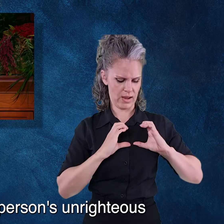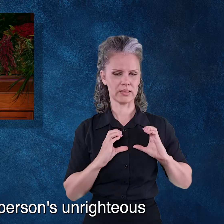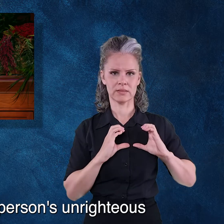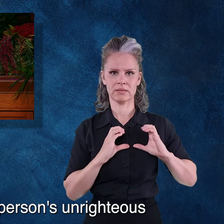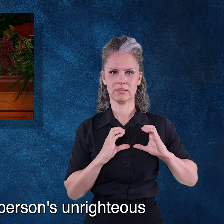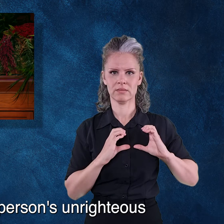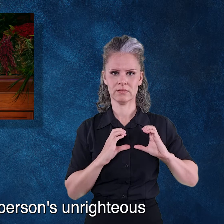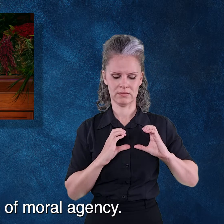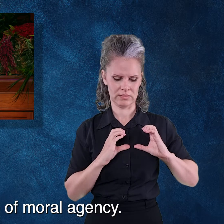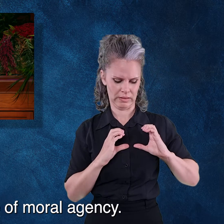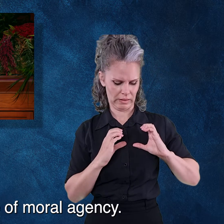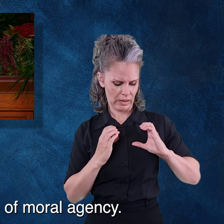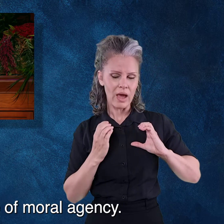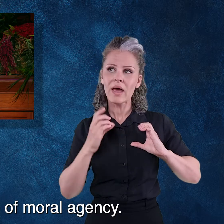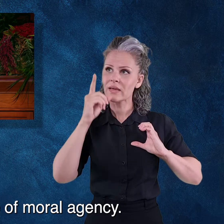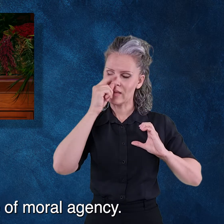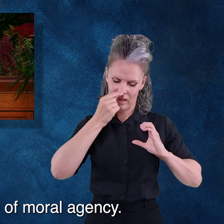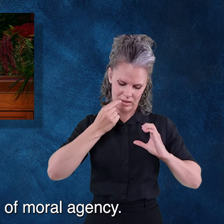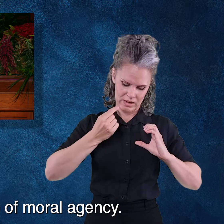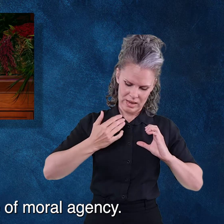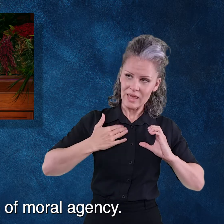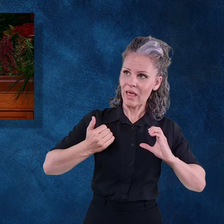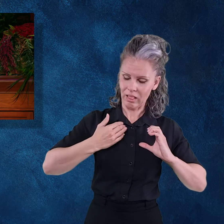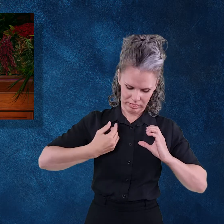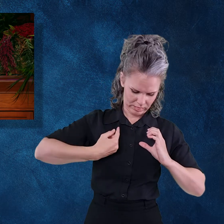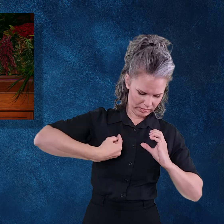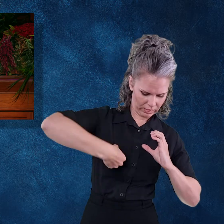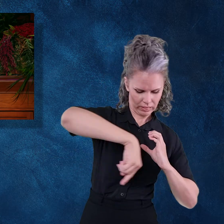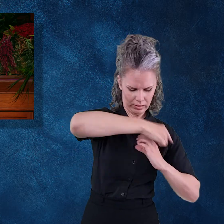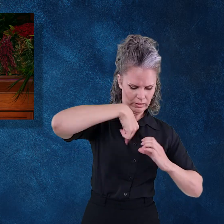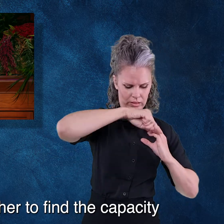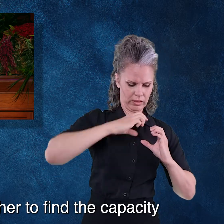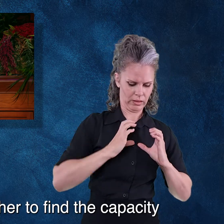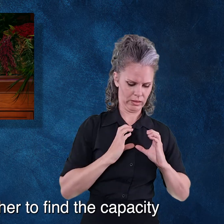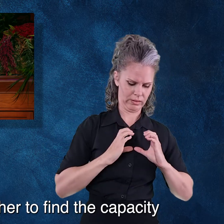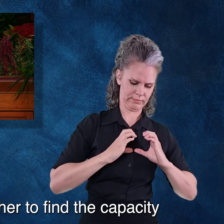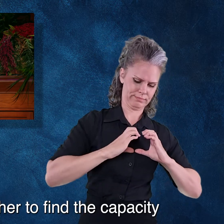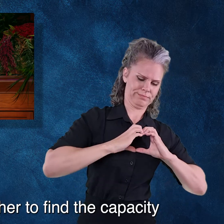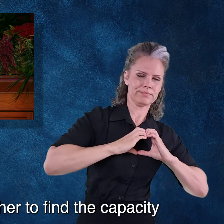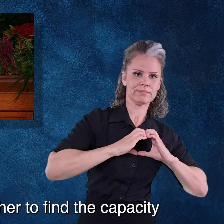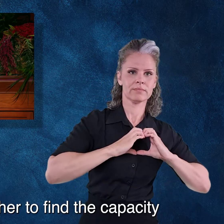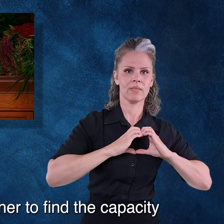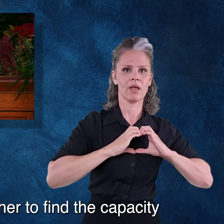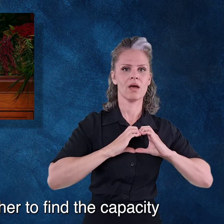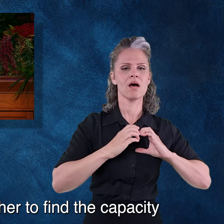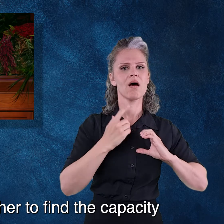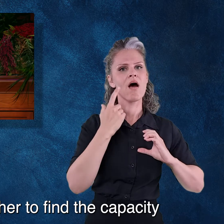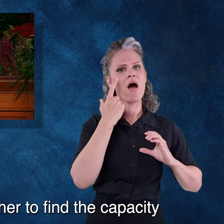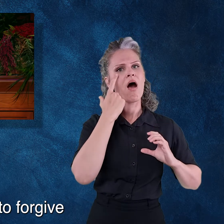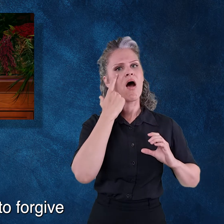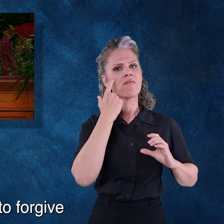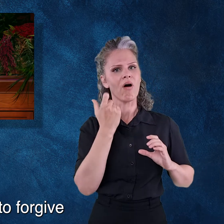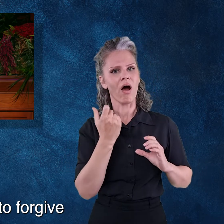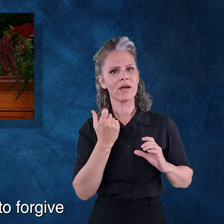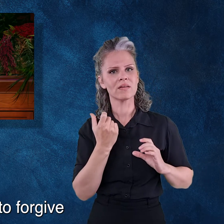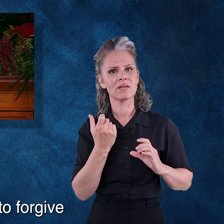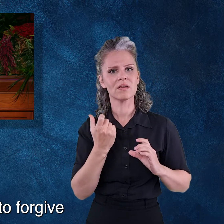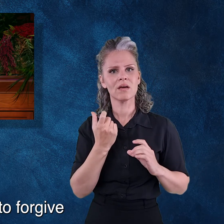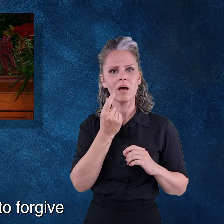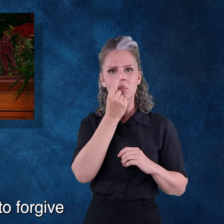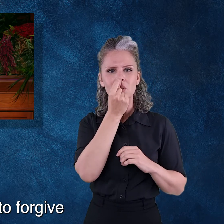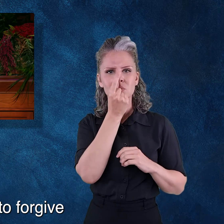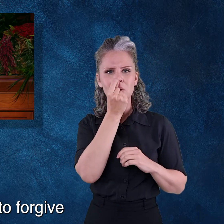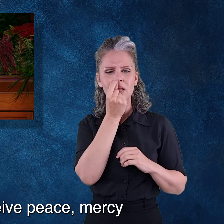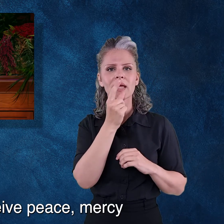person's unrighteous exercise of moral agency and enabled her to find the capacity to forgive